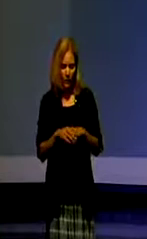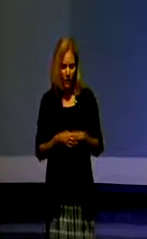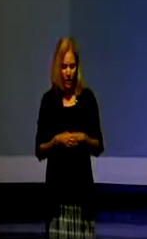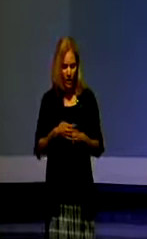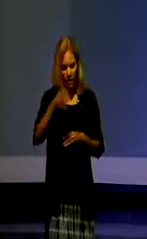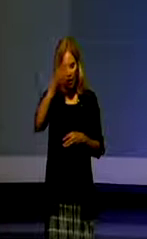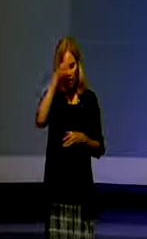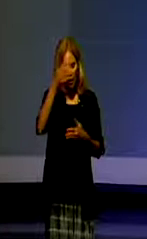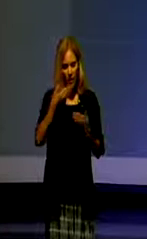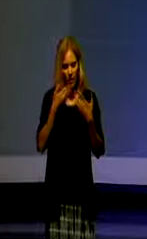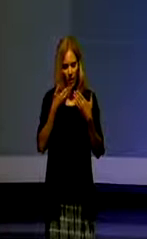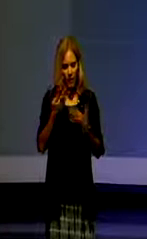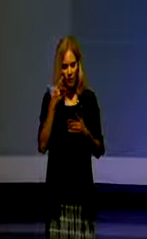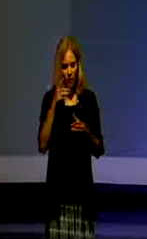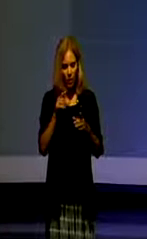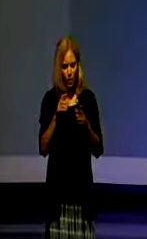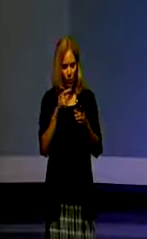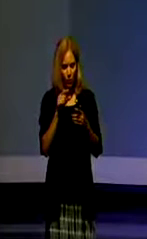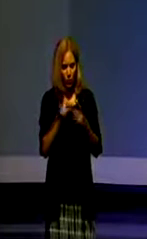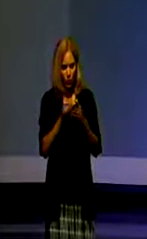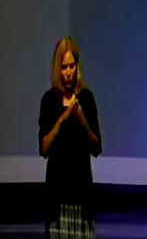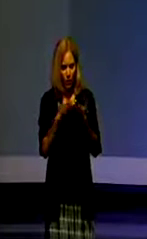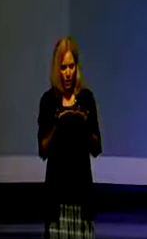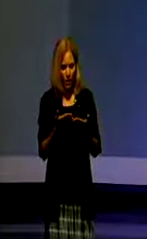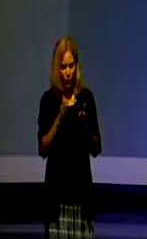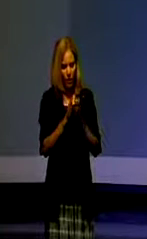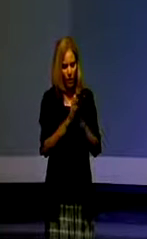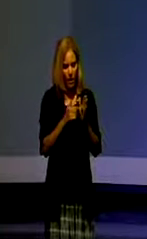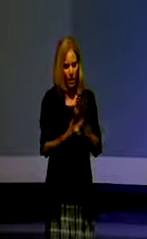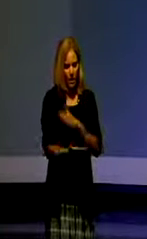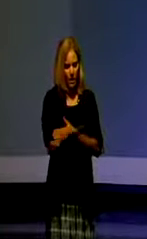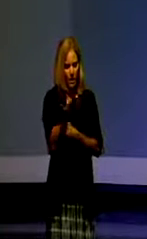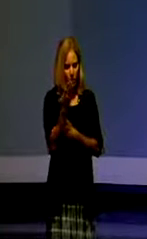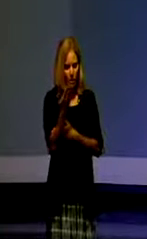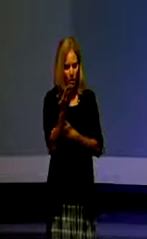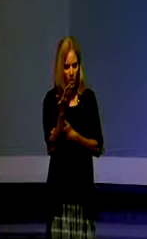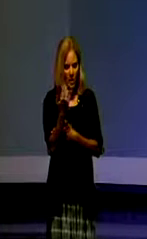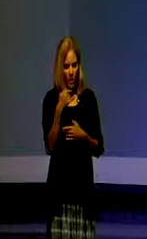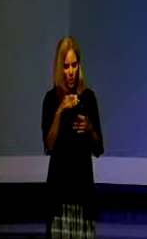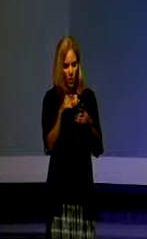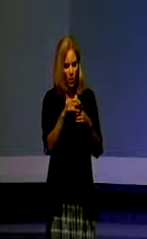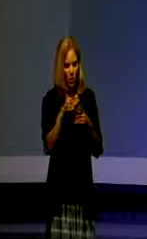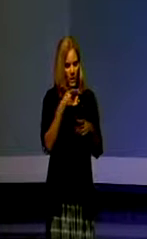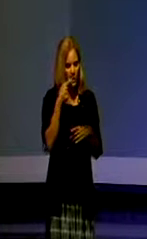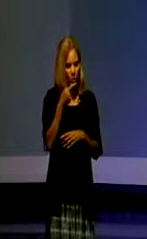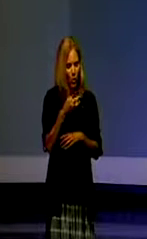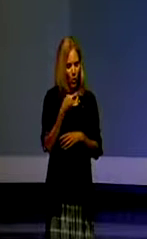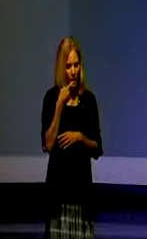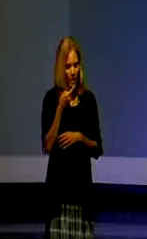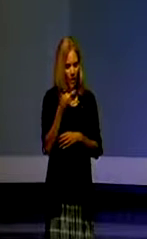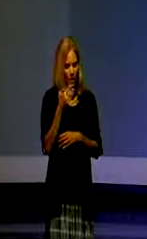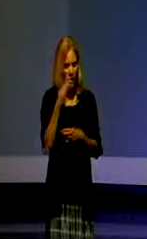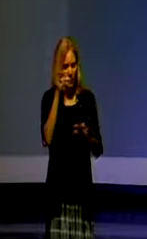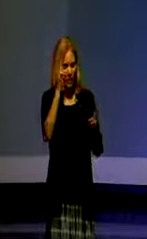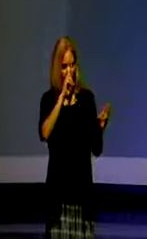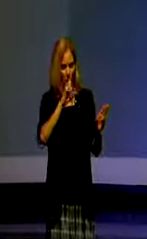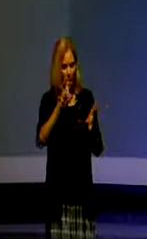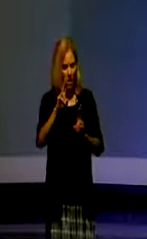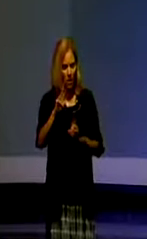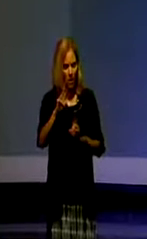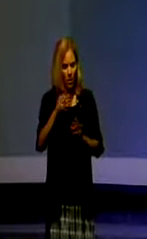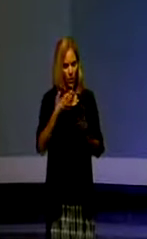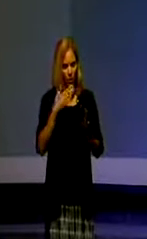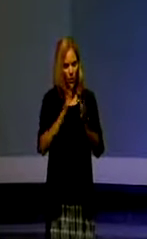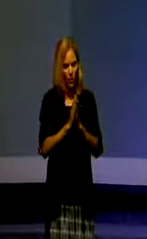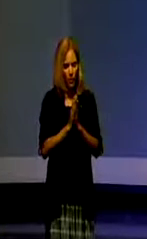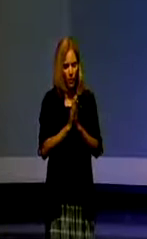Father, we thank you for your word. And we pray this morning, as your word is proclaimed, that you would be honored. Lord, we